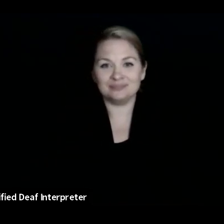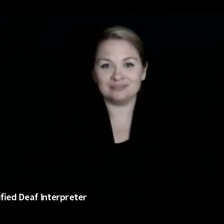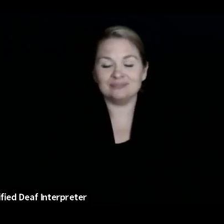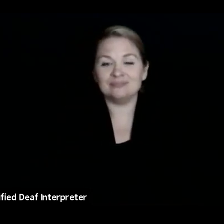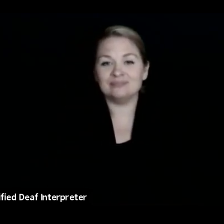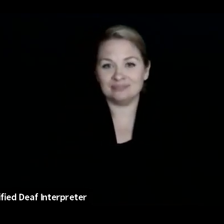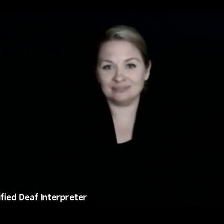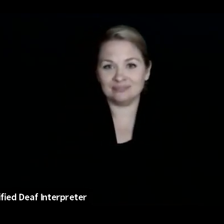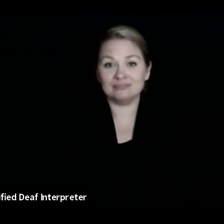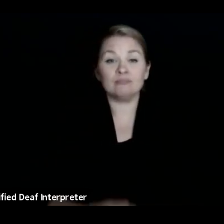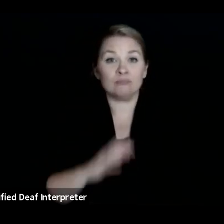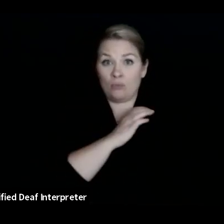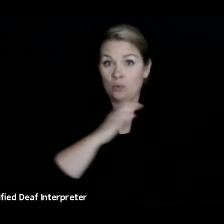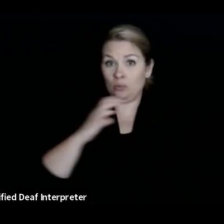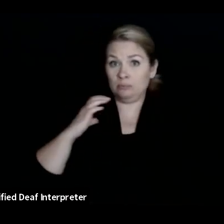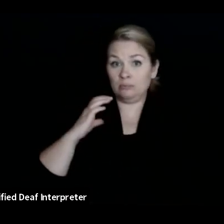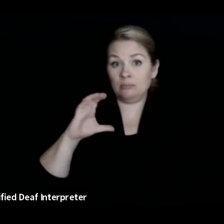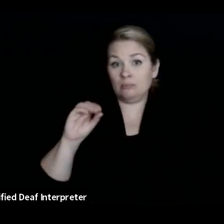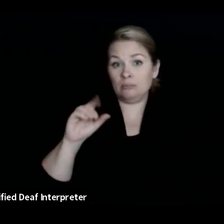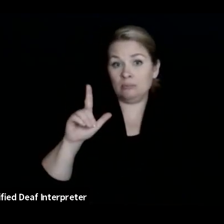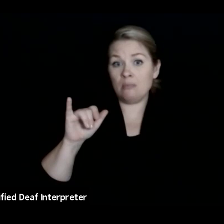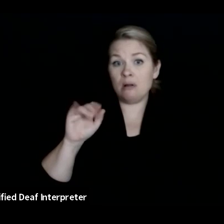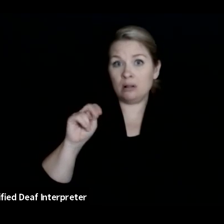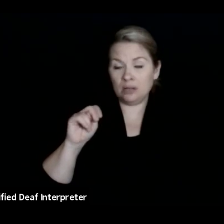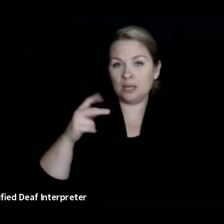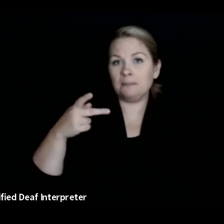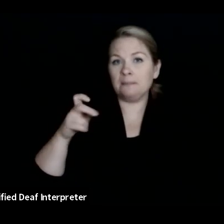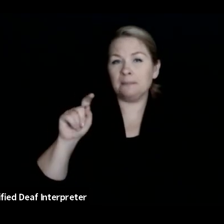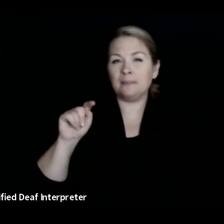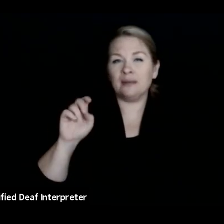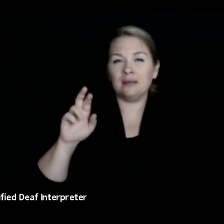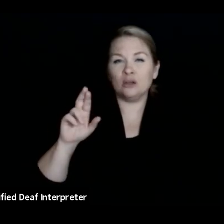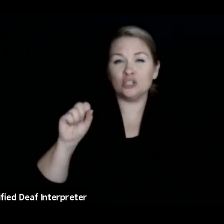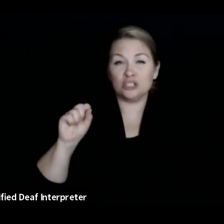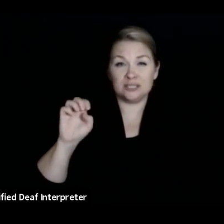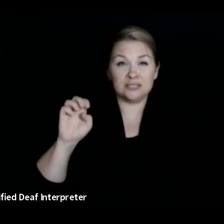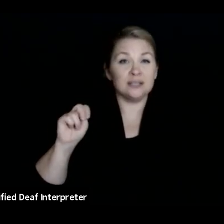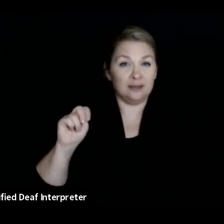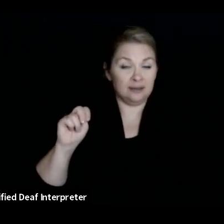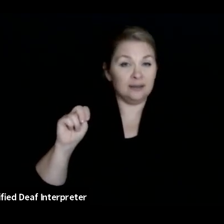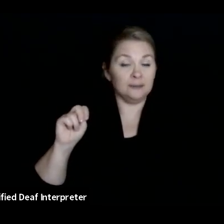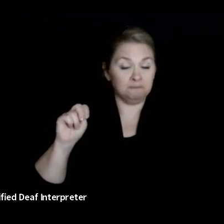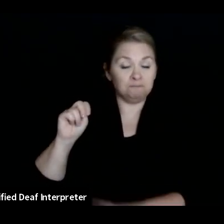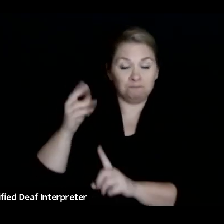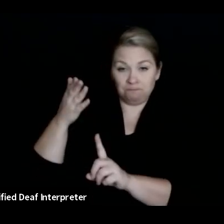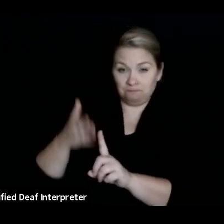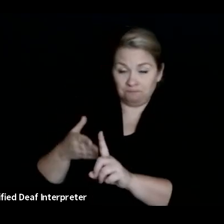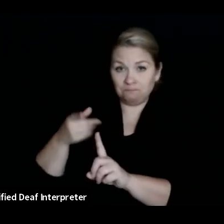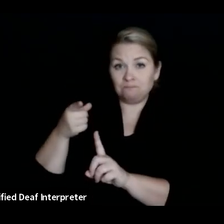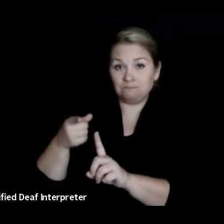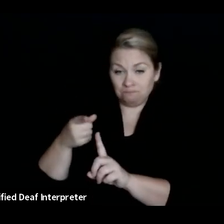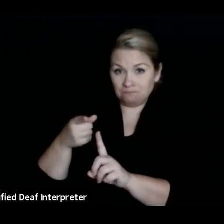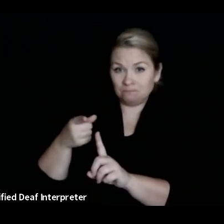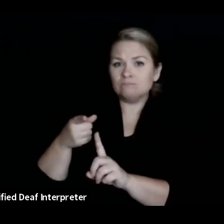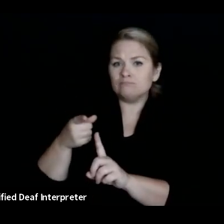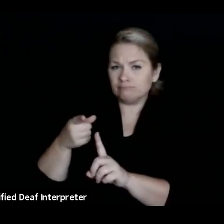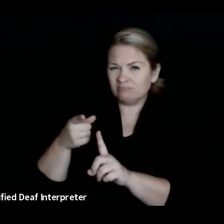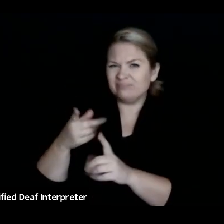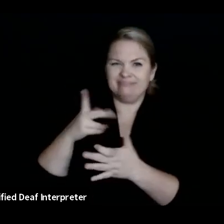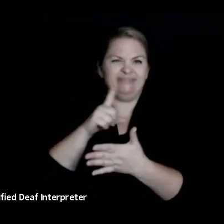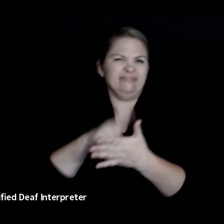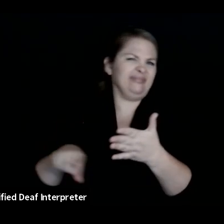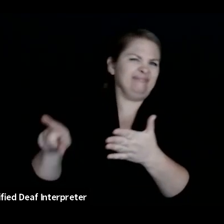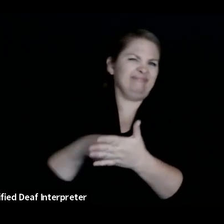is frankly criticizing Governor Walz's COVID restrictions. He says he's had